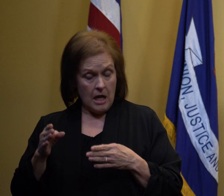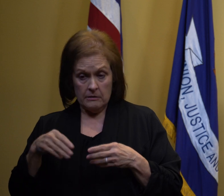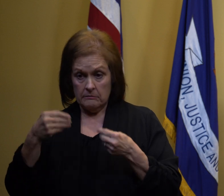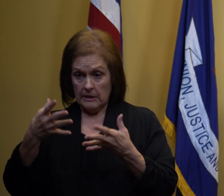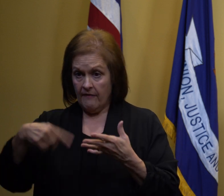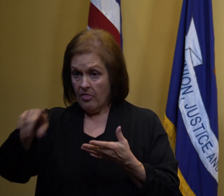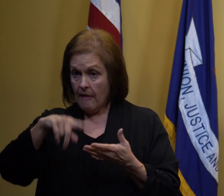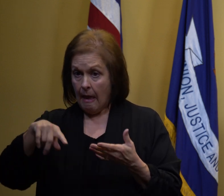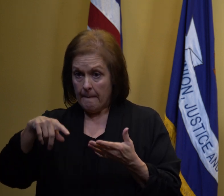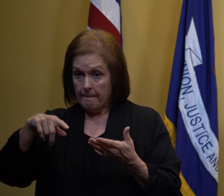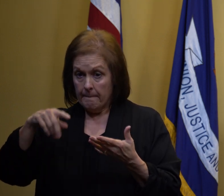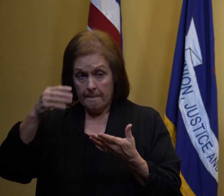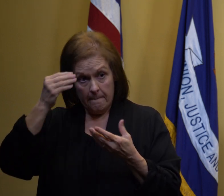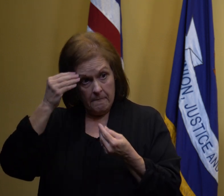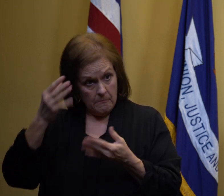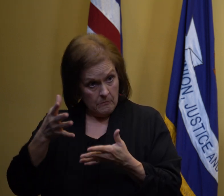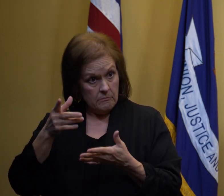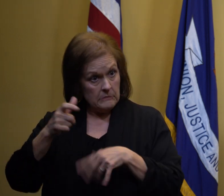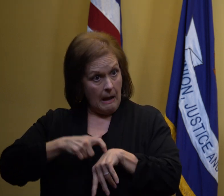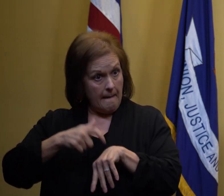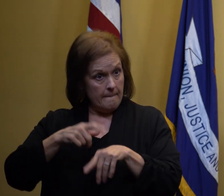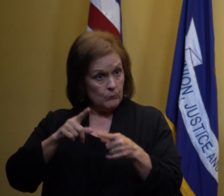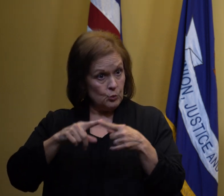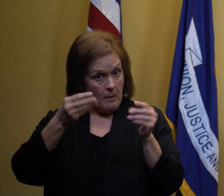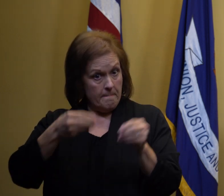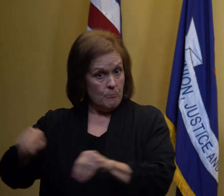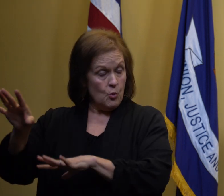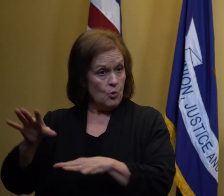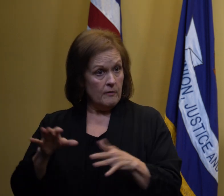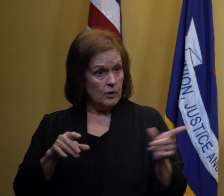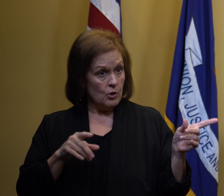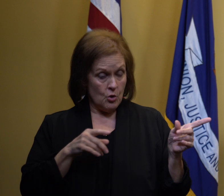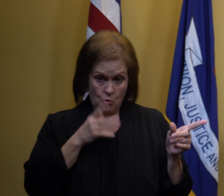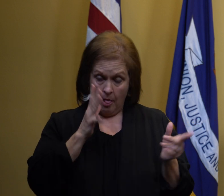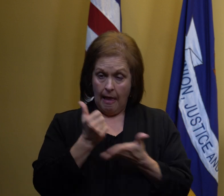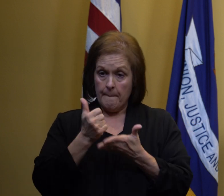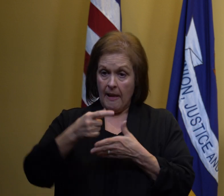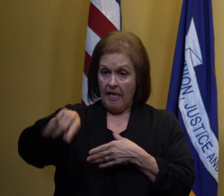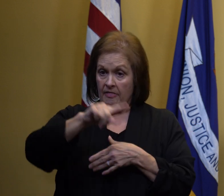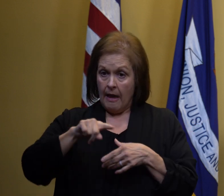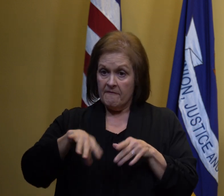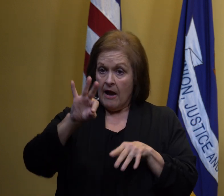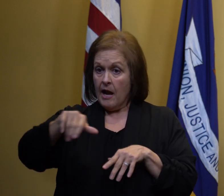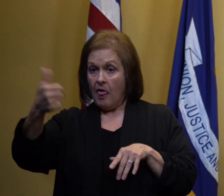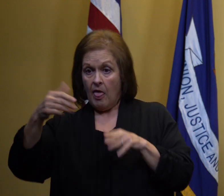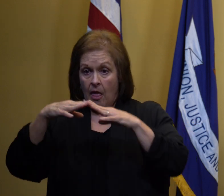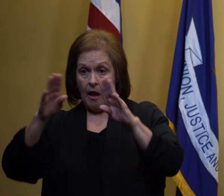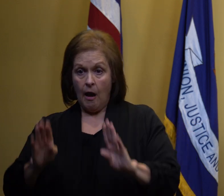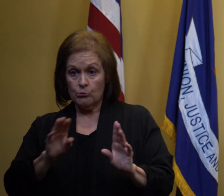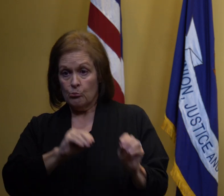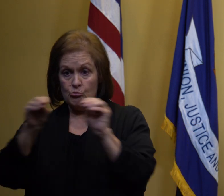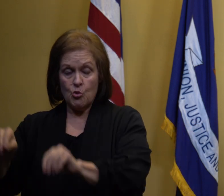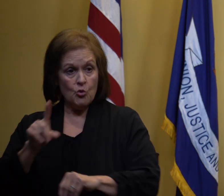3-month notice? How do you guys want to go about that if it is demolished? And do you guys plan to help them find affordable housing going forward? So as